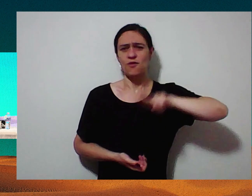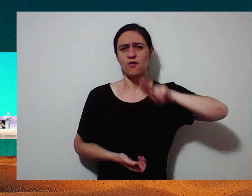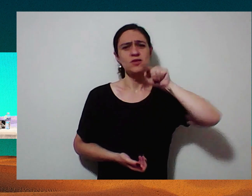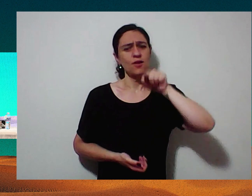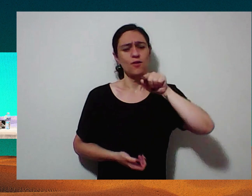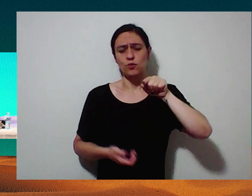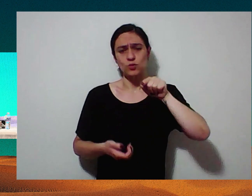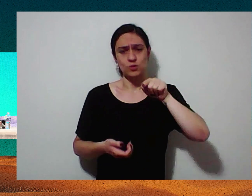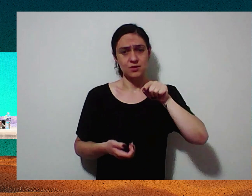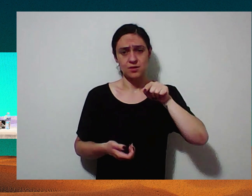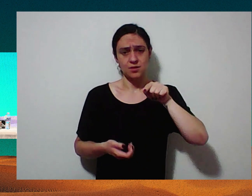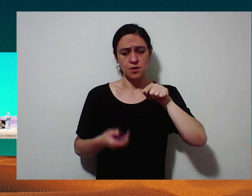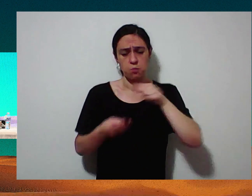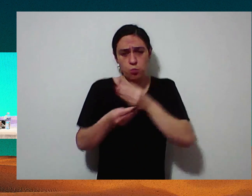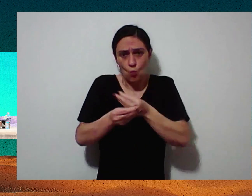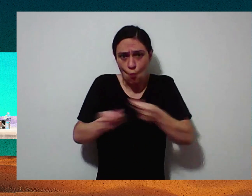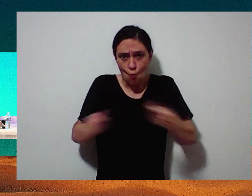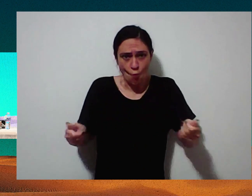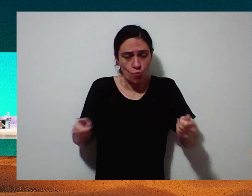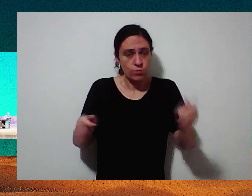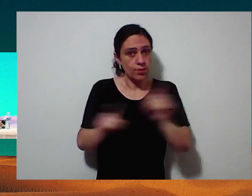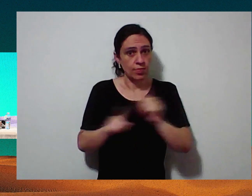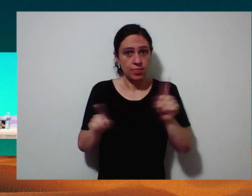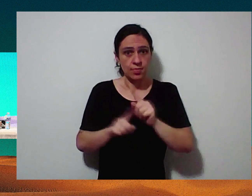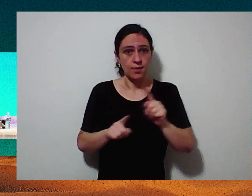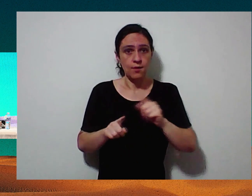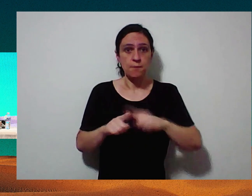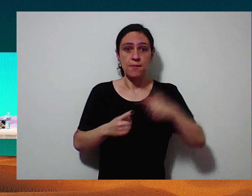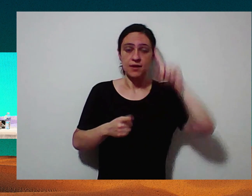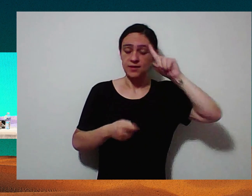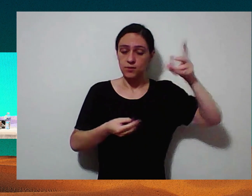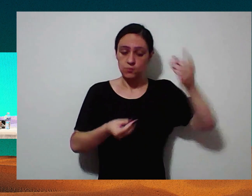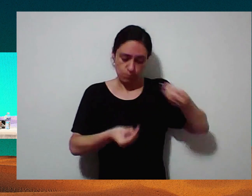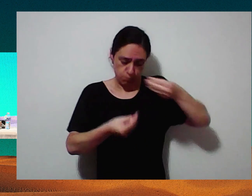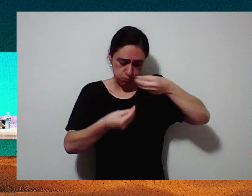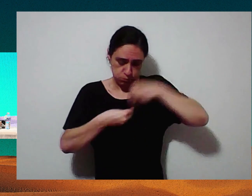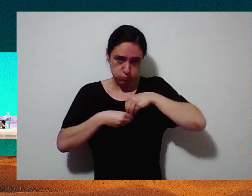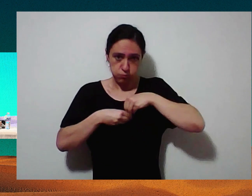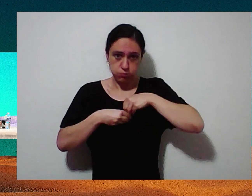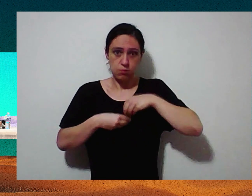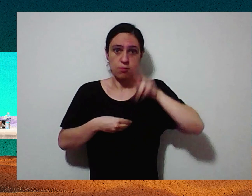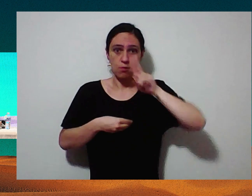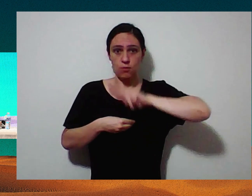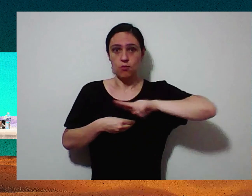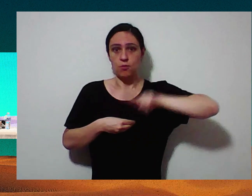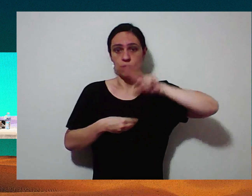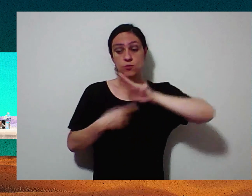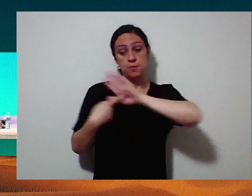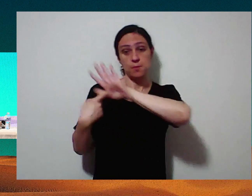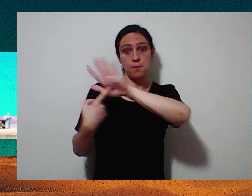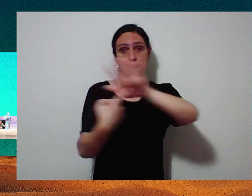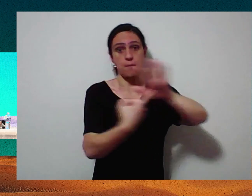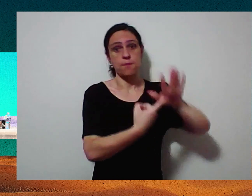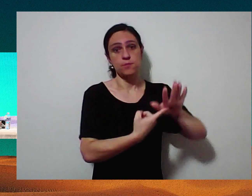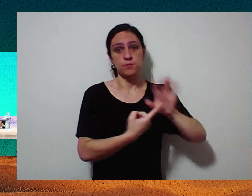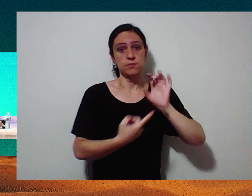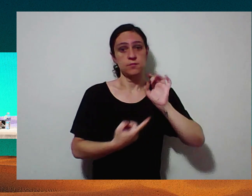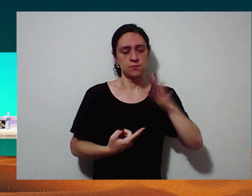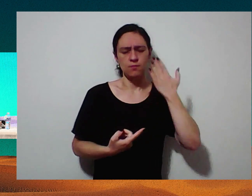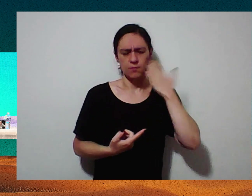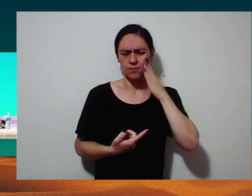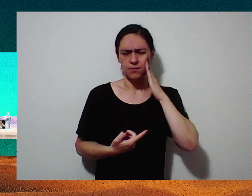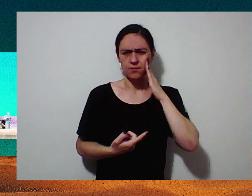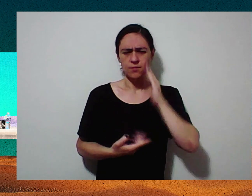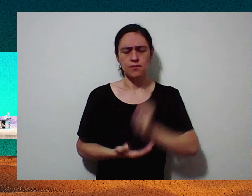fuel. Ele mesmo é o suprimento do seu poder. He Himself is the source of His power. Se irmãos entenderam, esse é o princípio de Deus. Do you